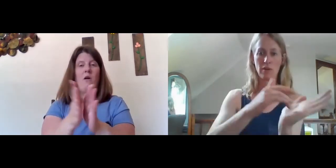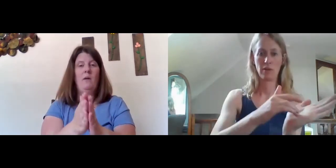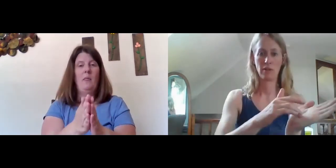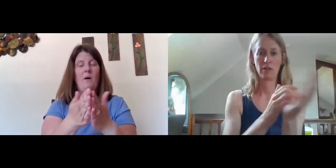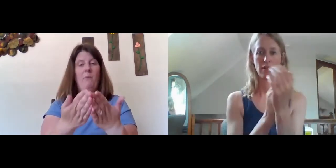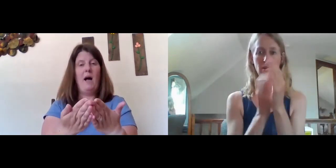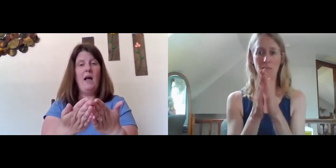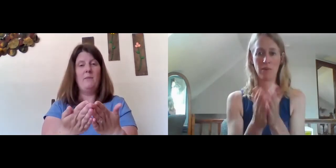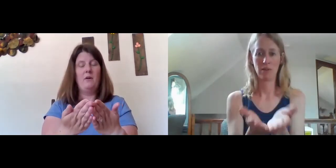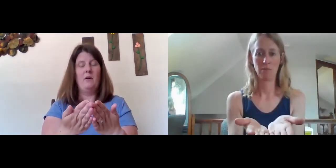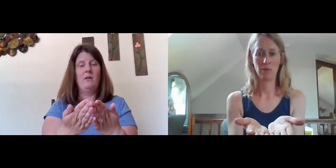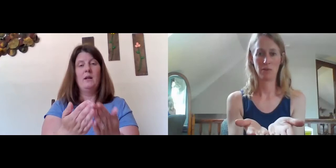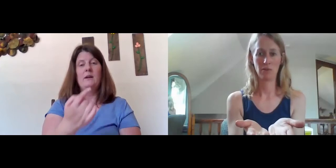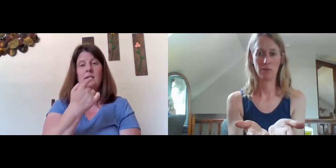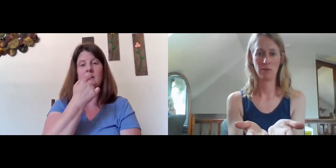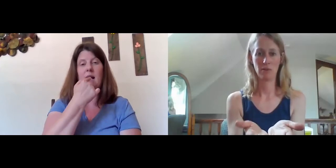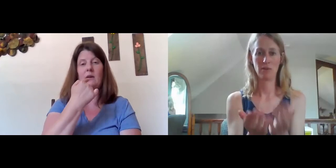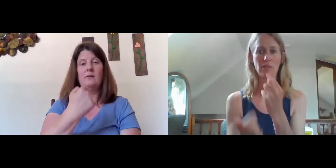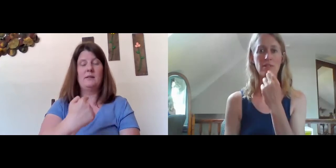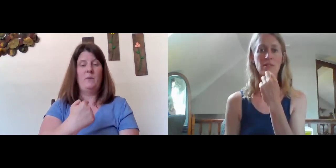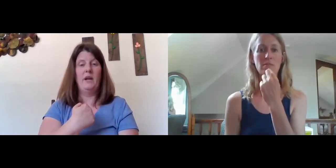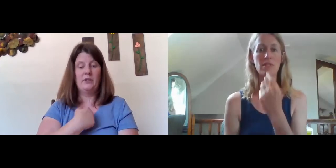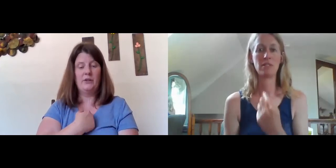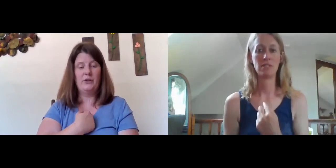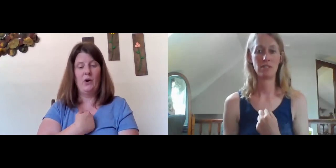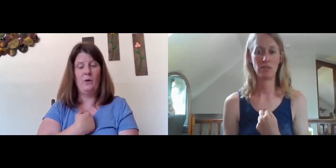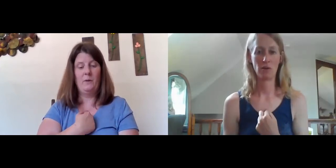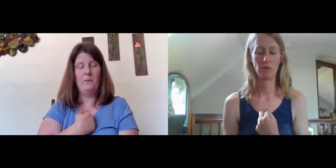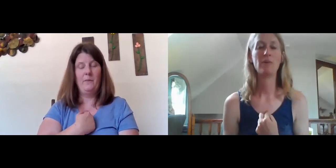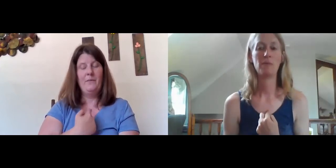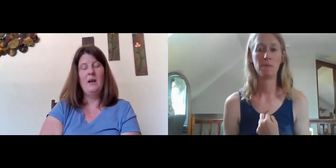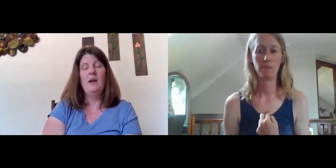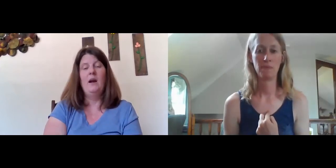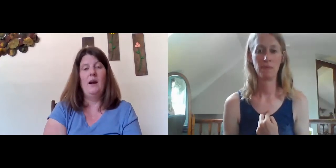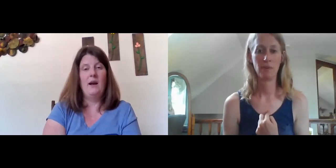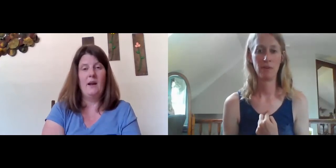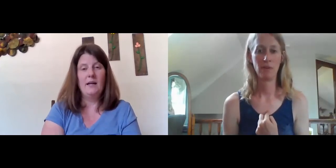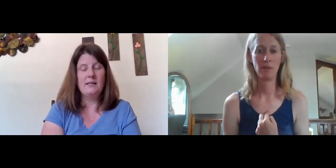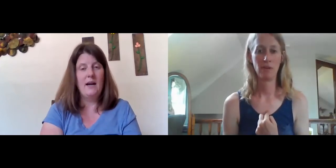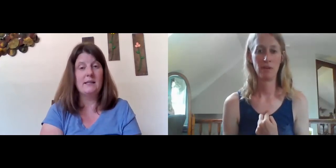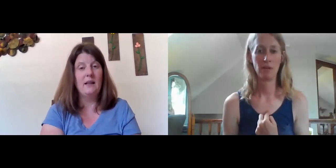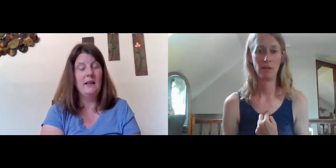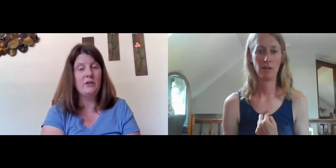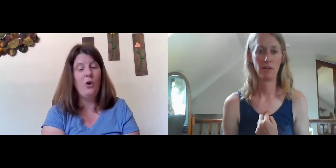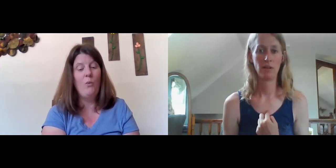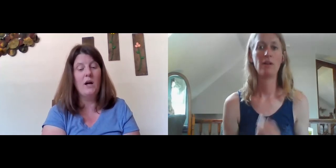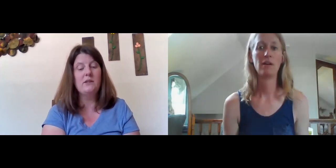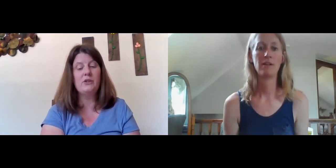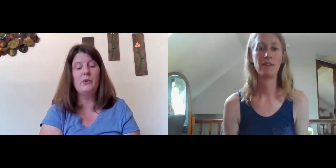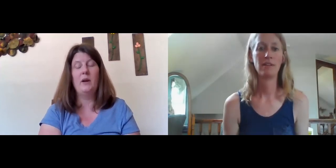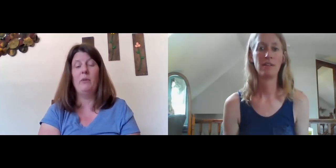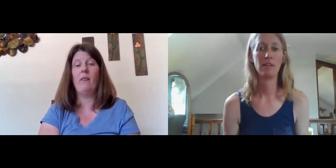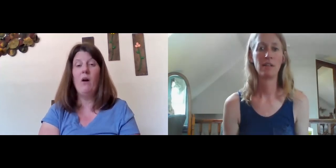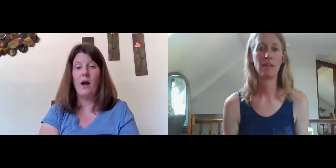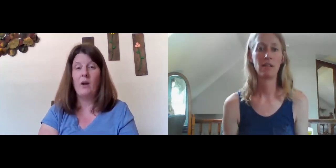For the Bible tells me so. And the next line is, little ones